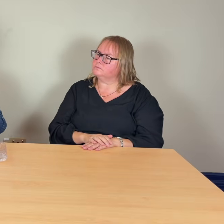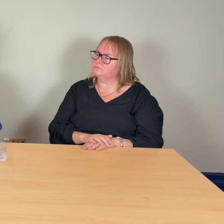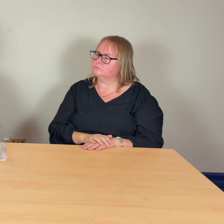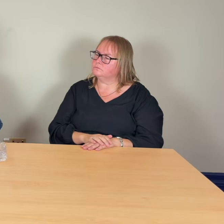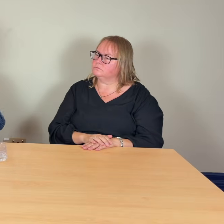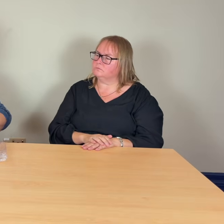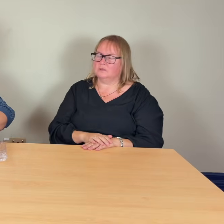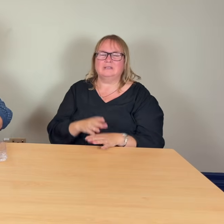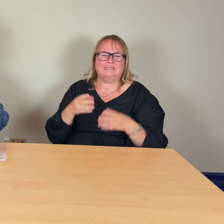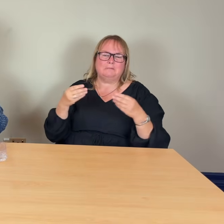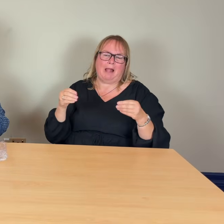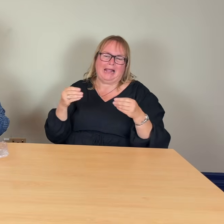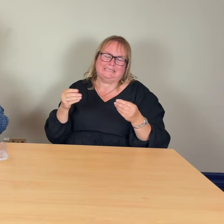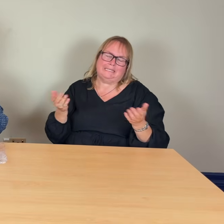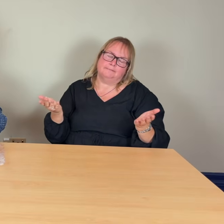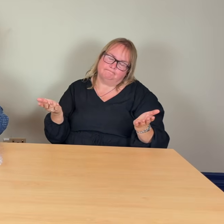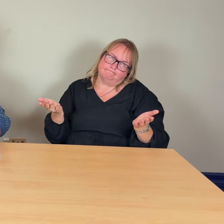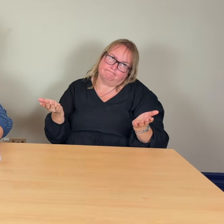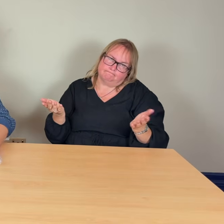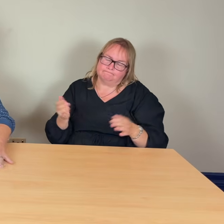Because it is a plastic, obviously.